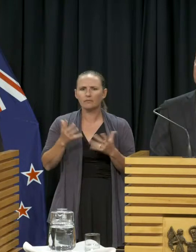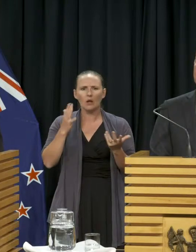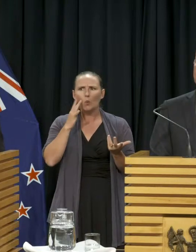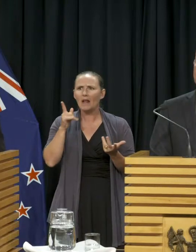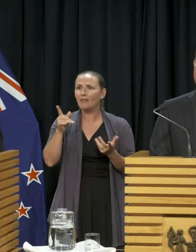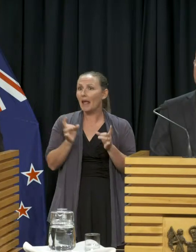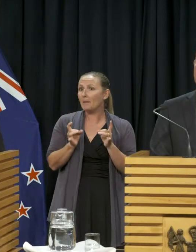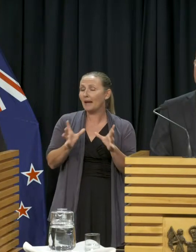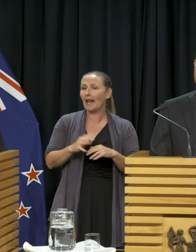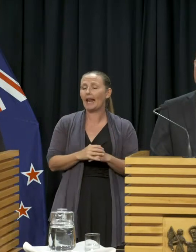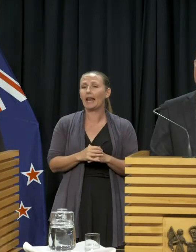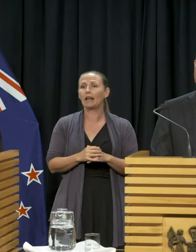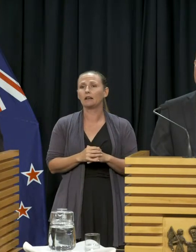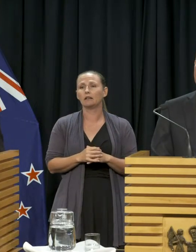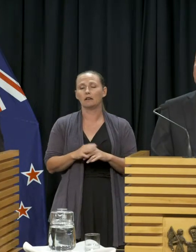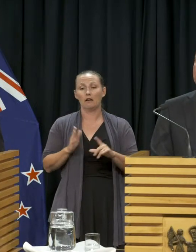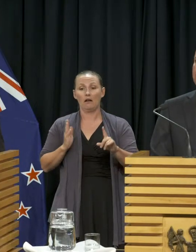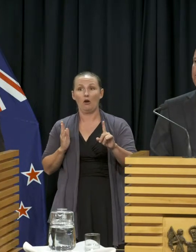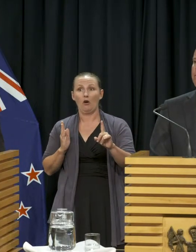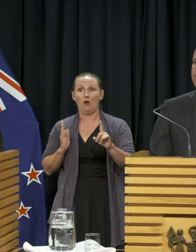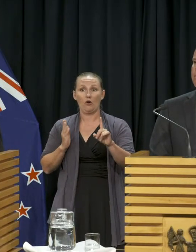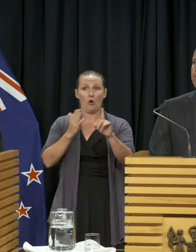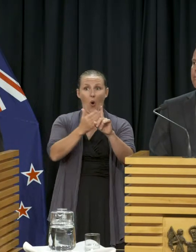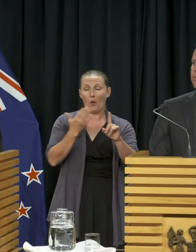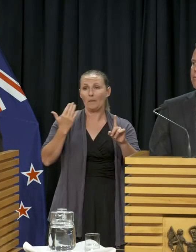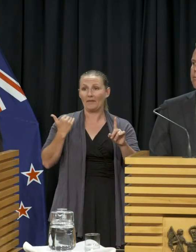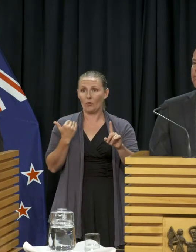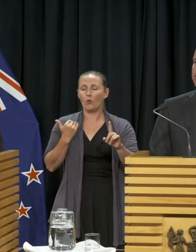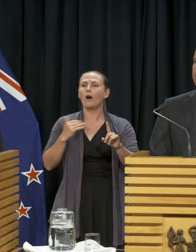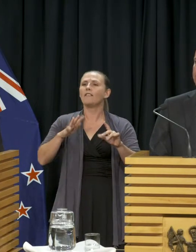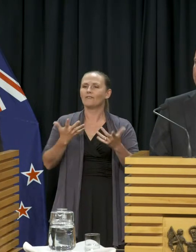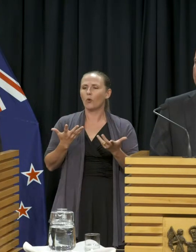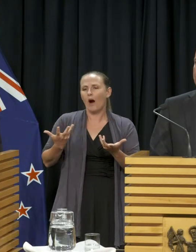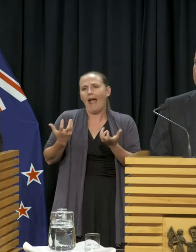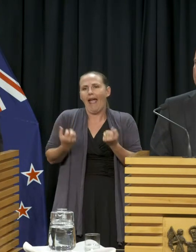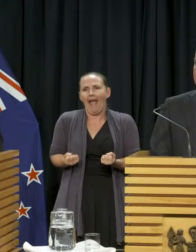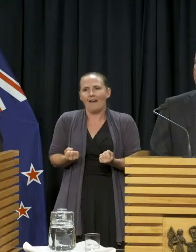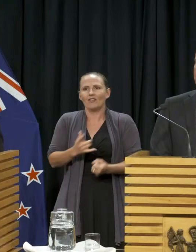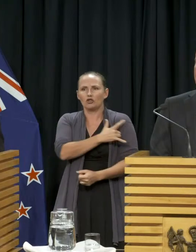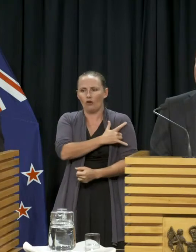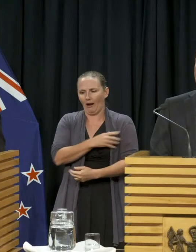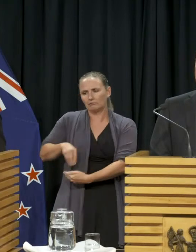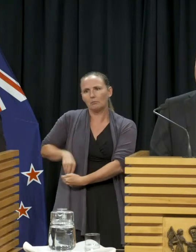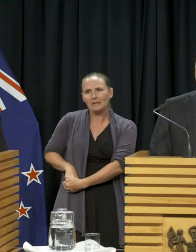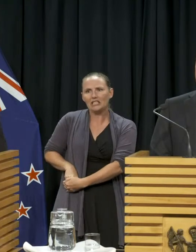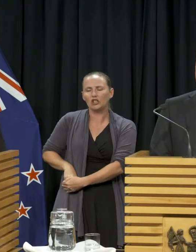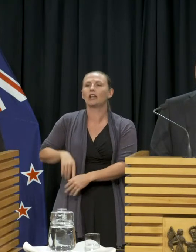the goal was that for possession we were moving people to a health-based approach. We were treating the cause